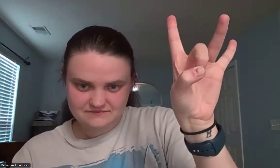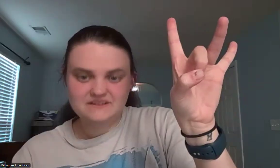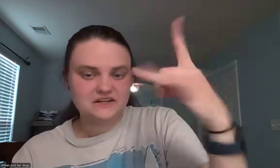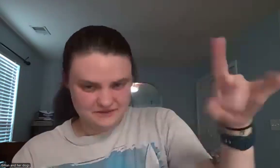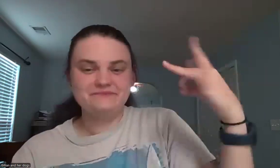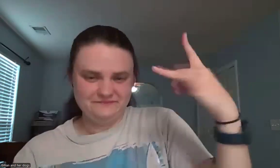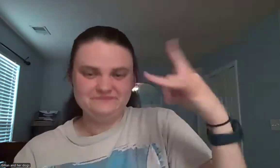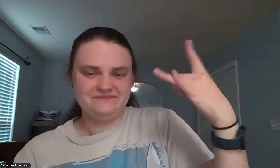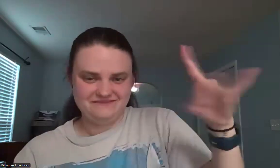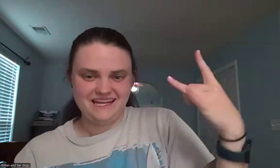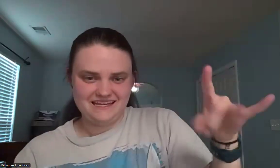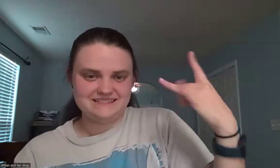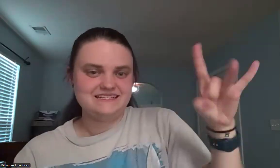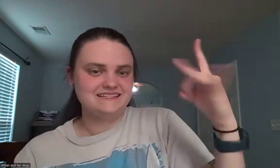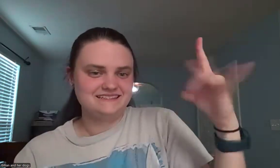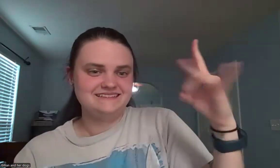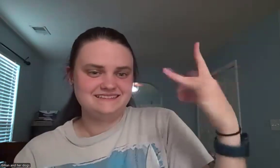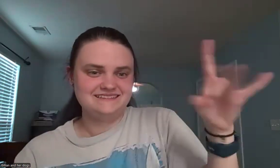There you go. 18,